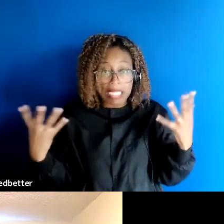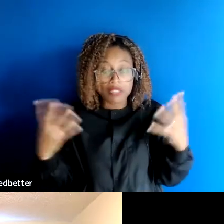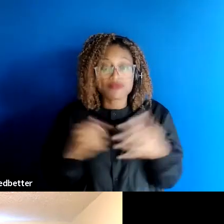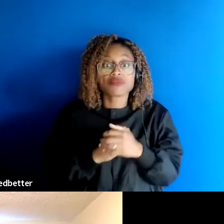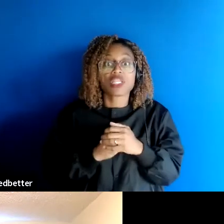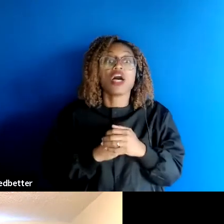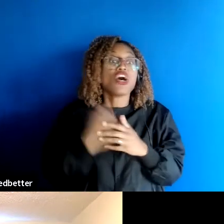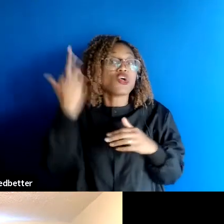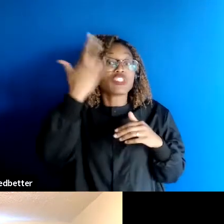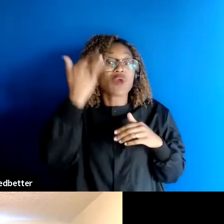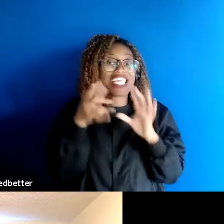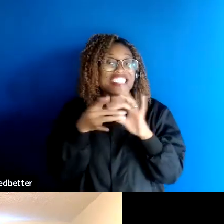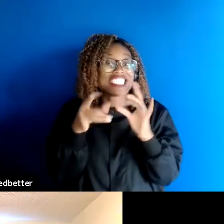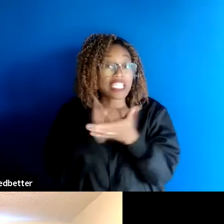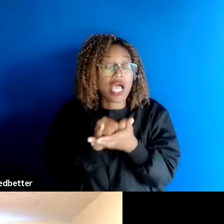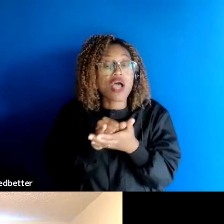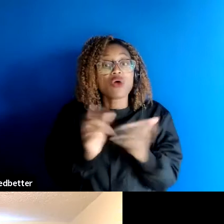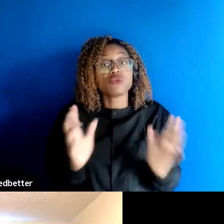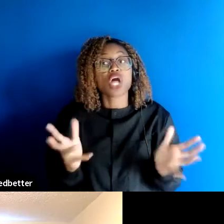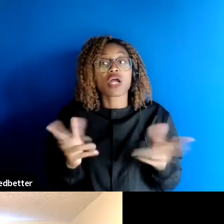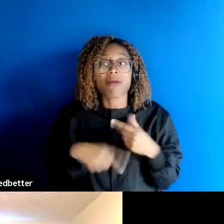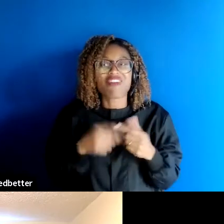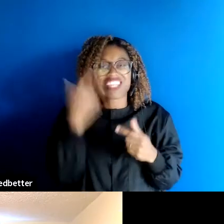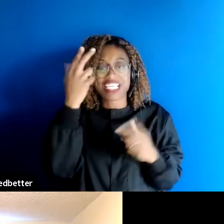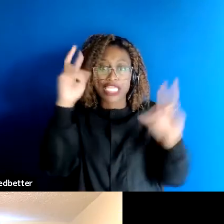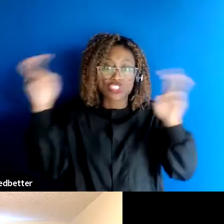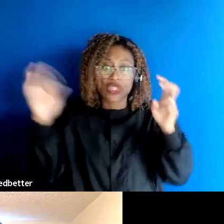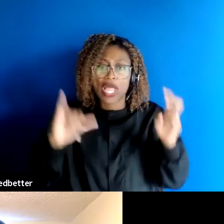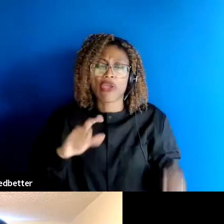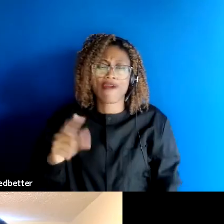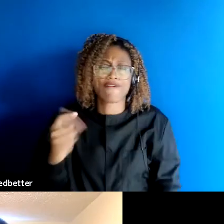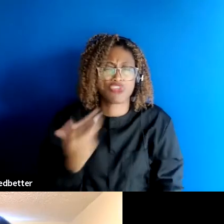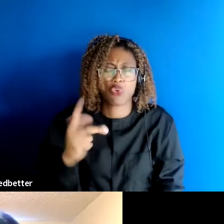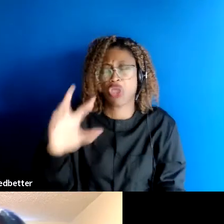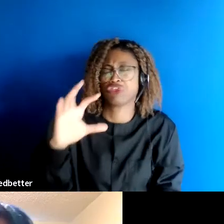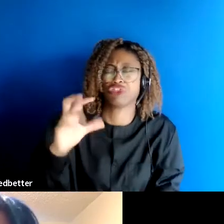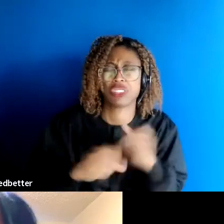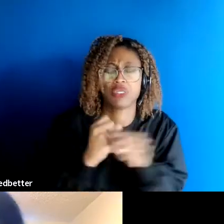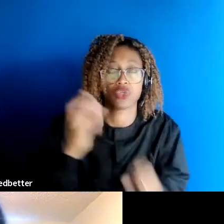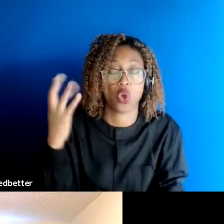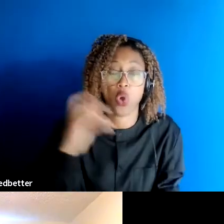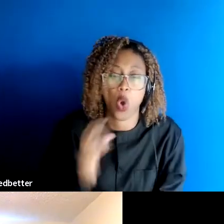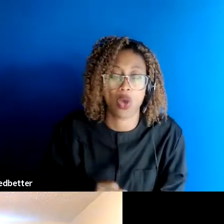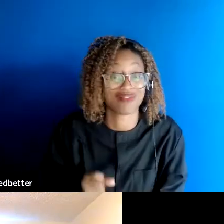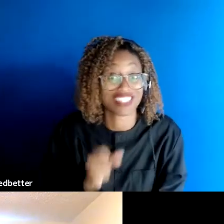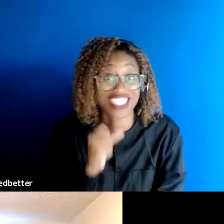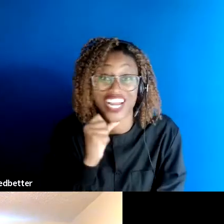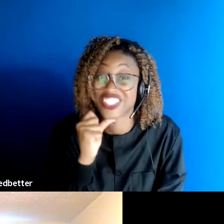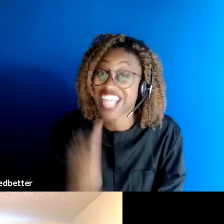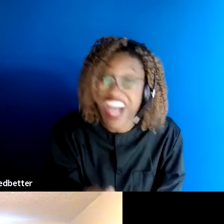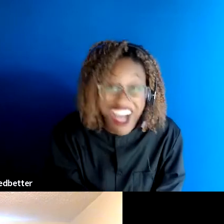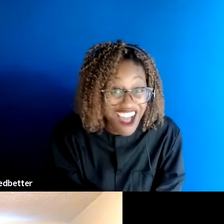issues, we talk about them as if they are hundreds of years old, right? But they're not. They're not